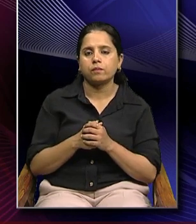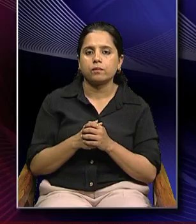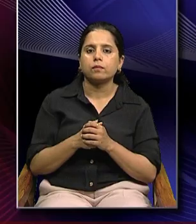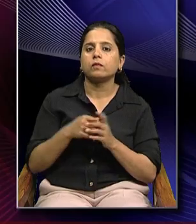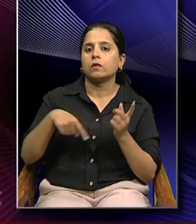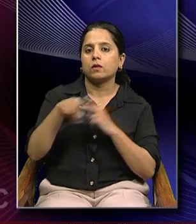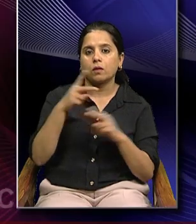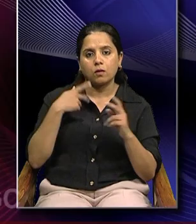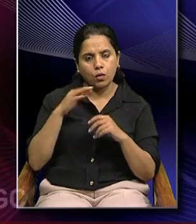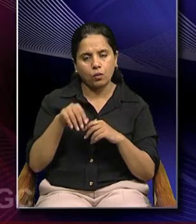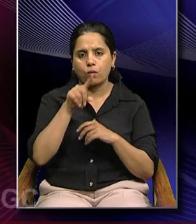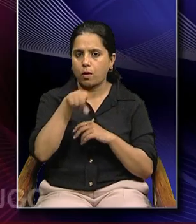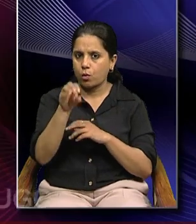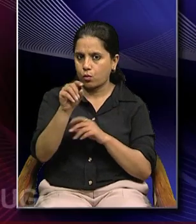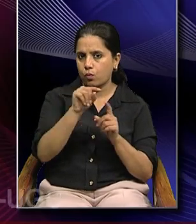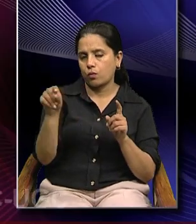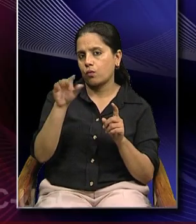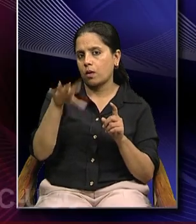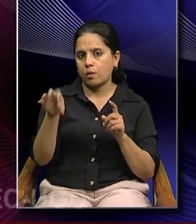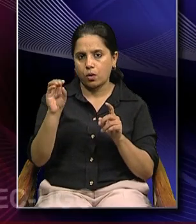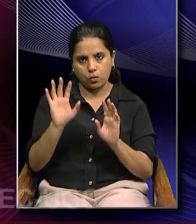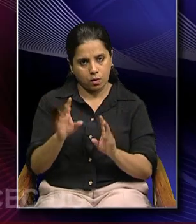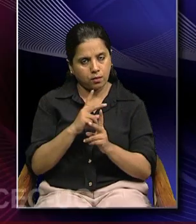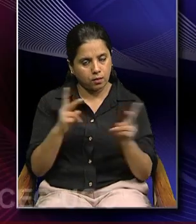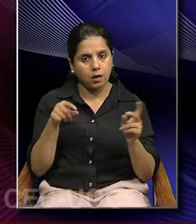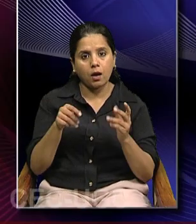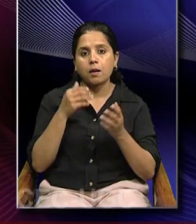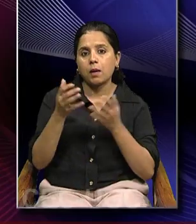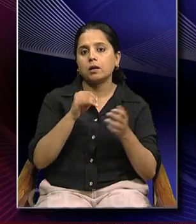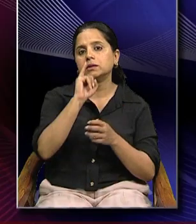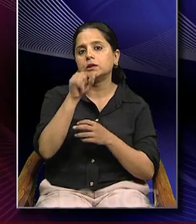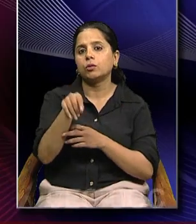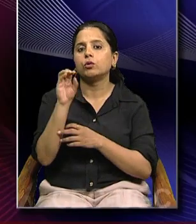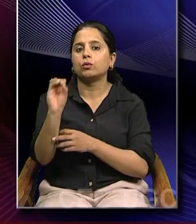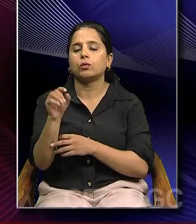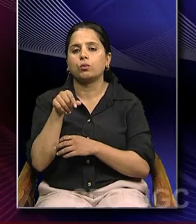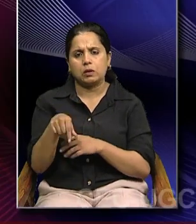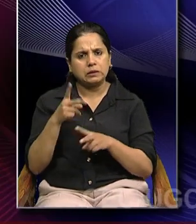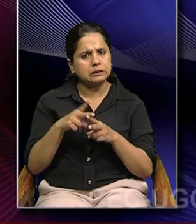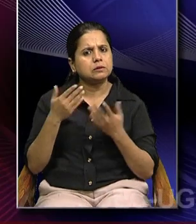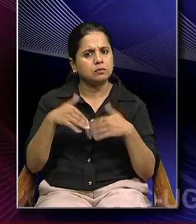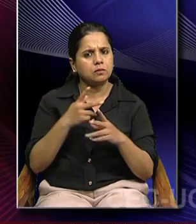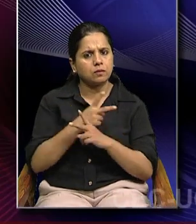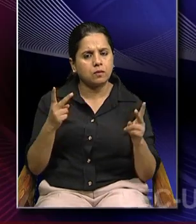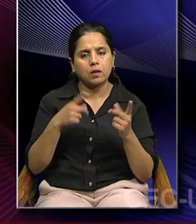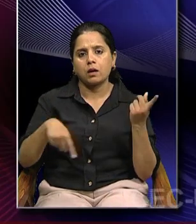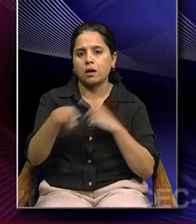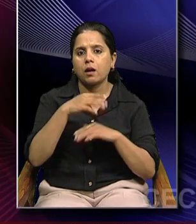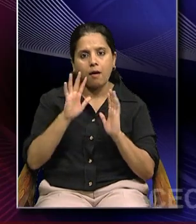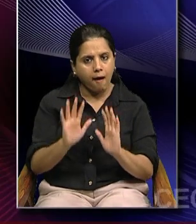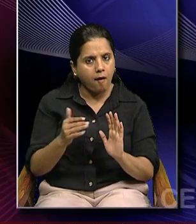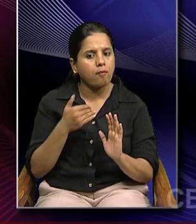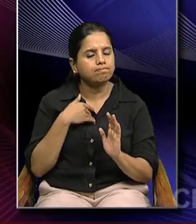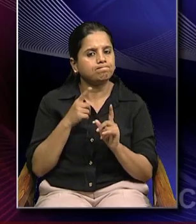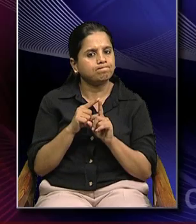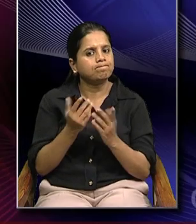discussion from marketing 1.0 to 5.0, because marketing 6.0 is still there in store for us, it is